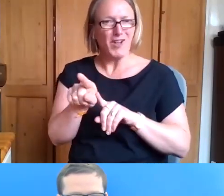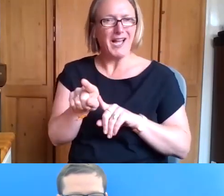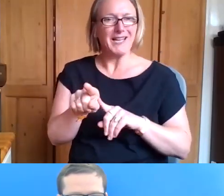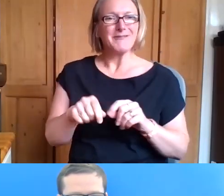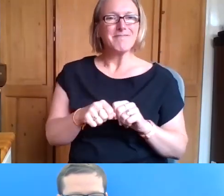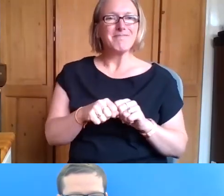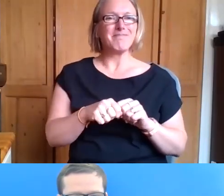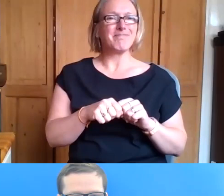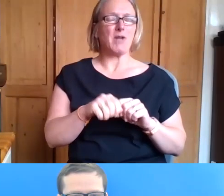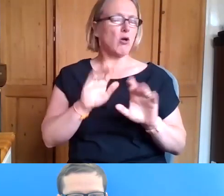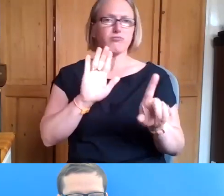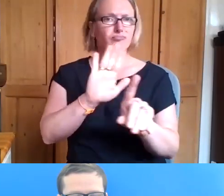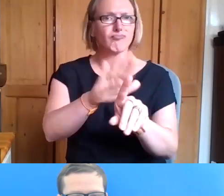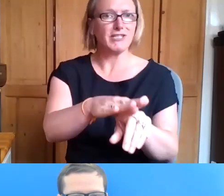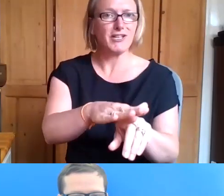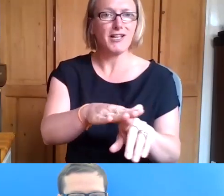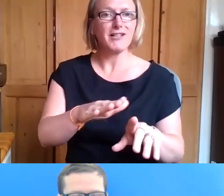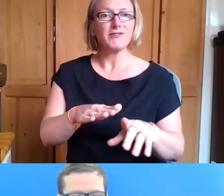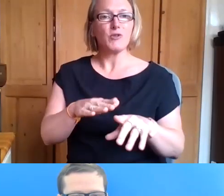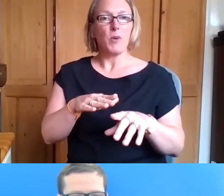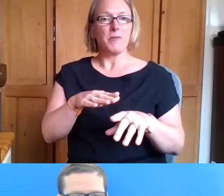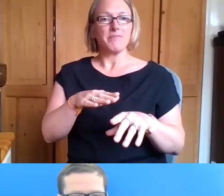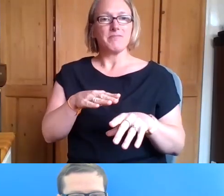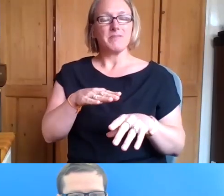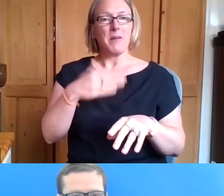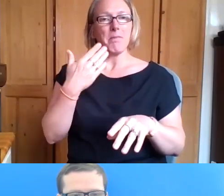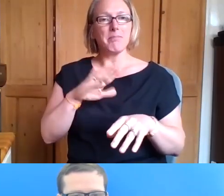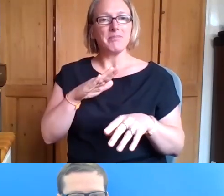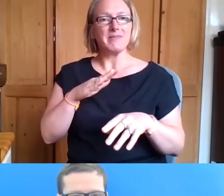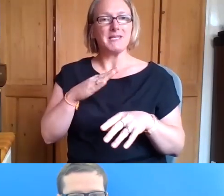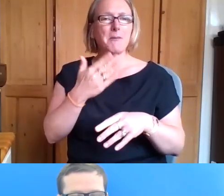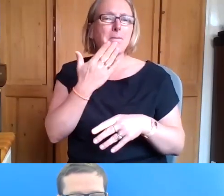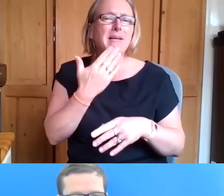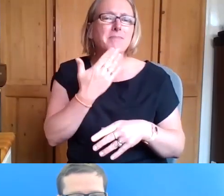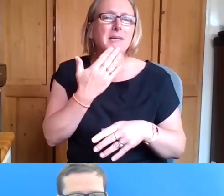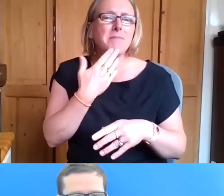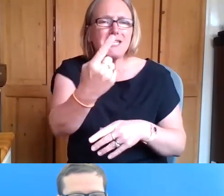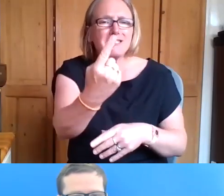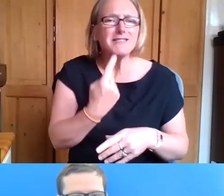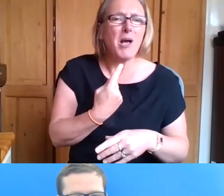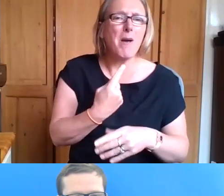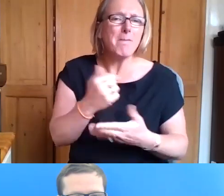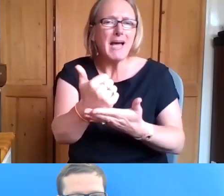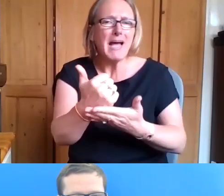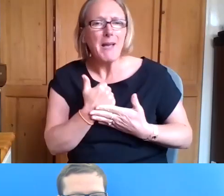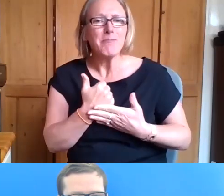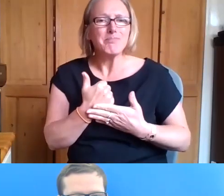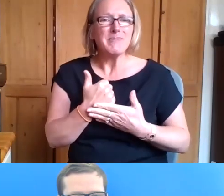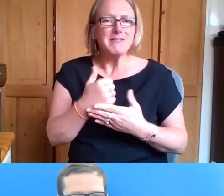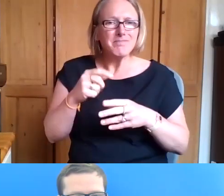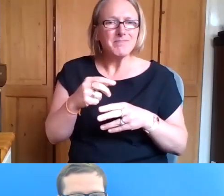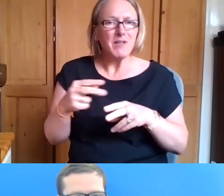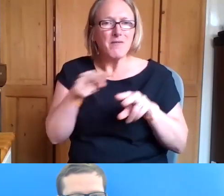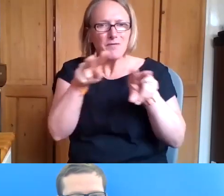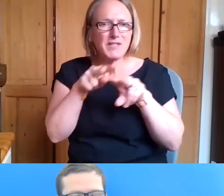have dragged Sandra kicking and screaming out of her comfort zone and onto this video to teach